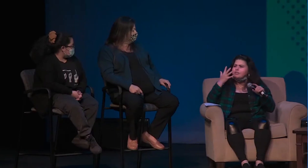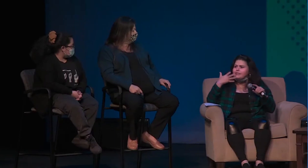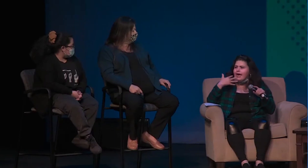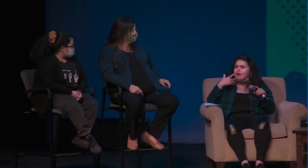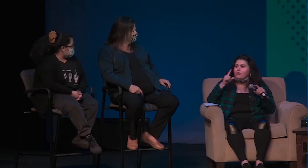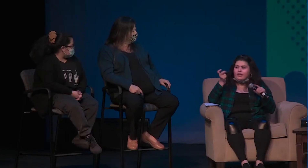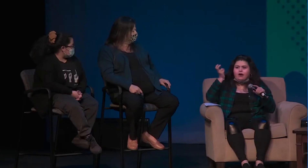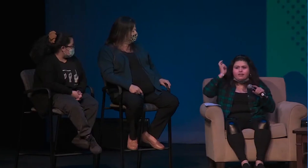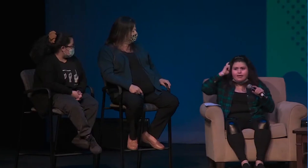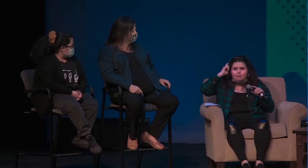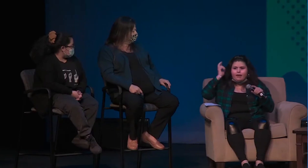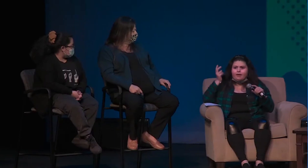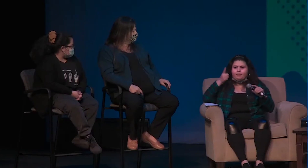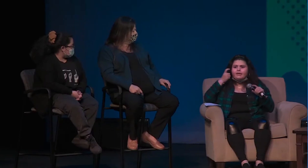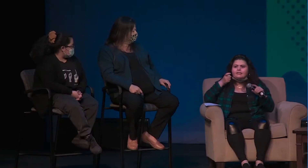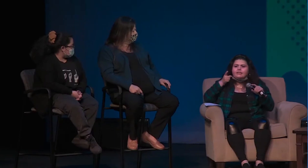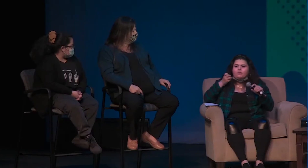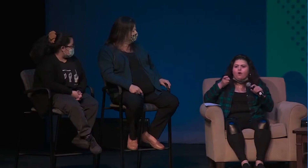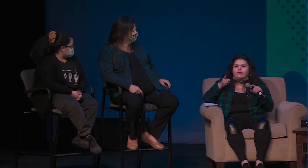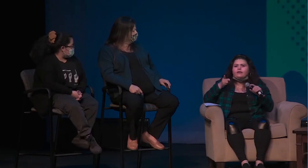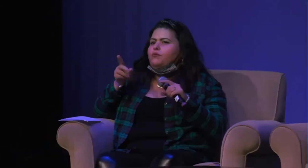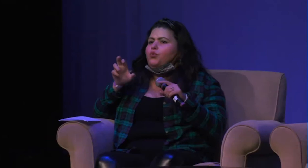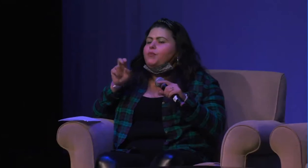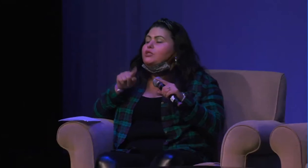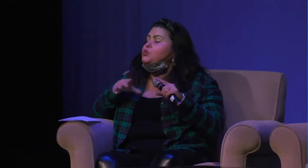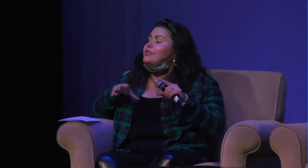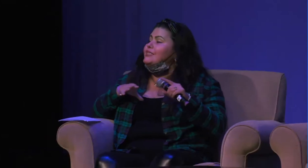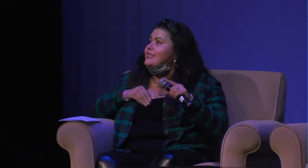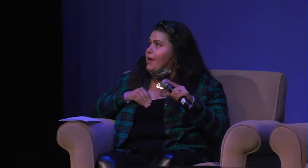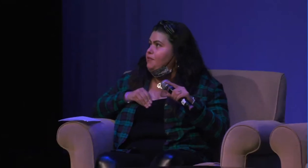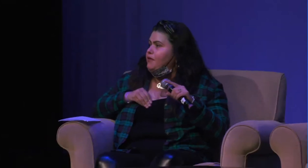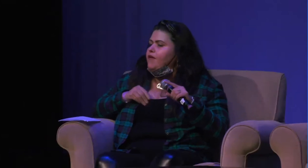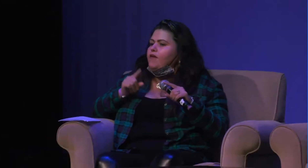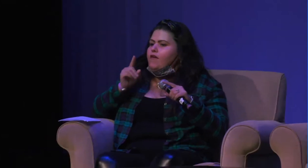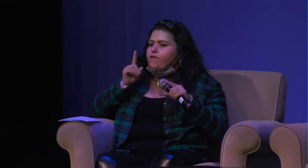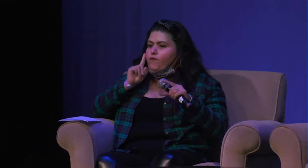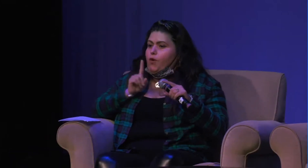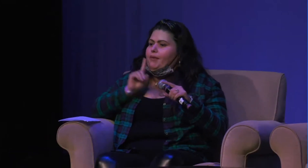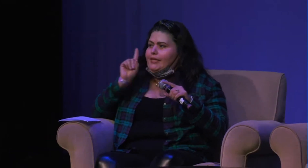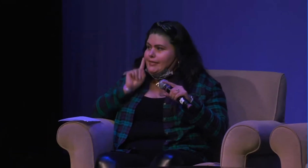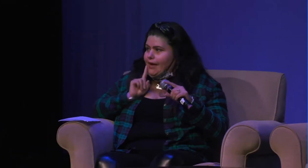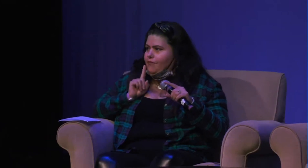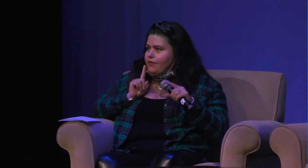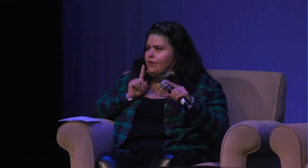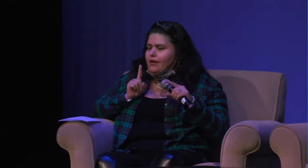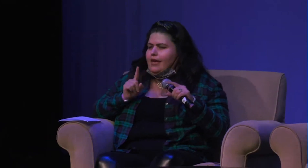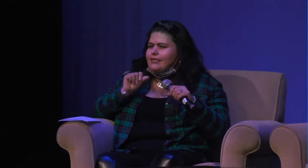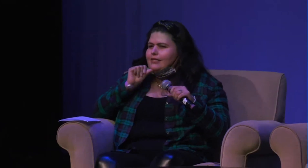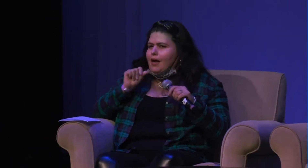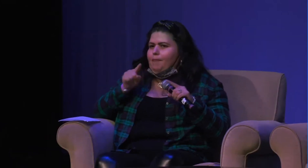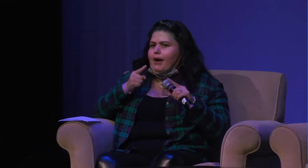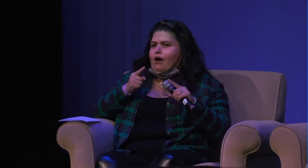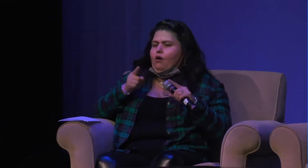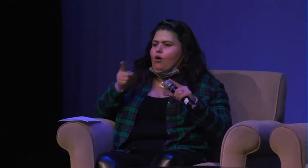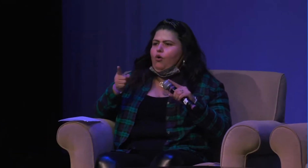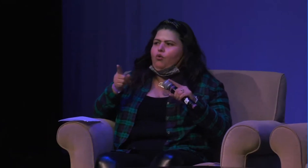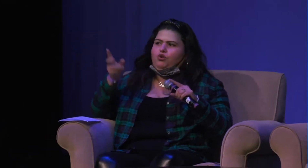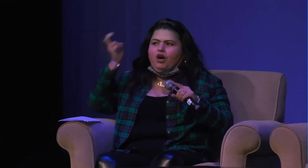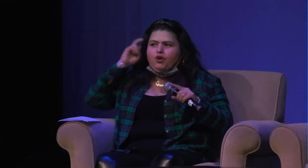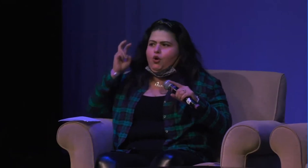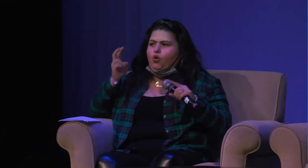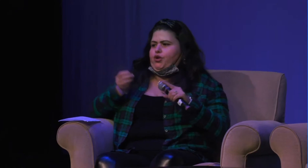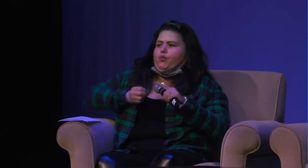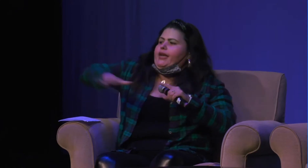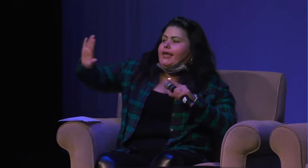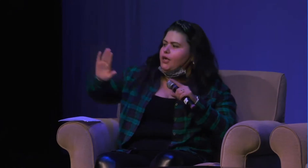Joe looked sad when he got the implant because he wanted Ruben to accept for being deaf. It's not about, oh,